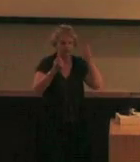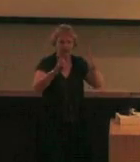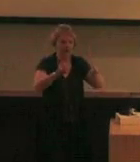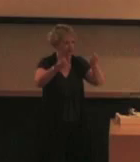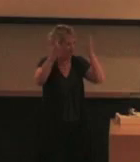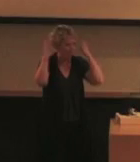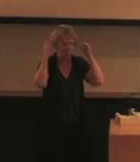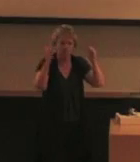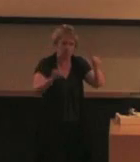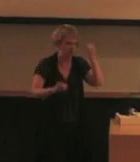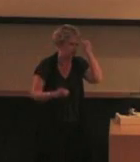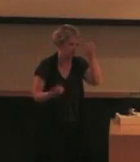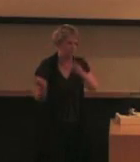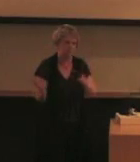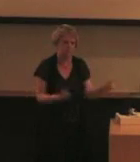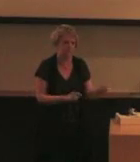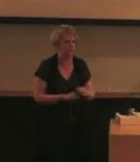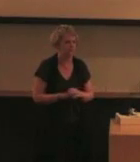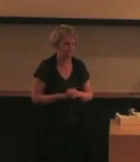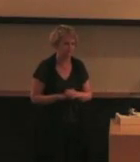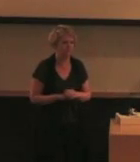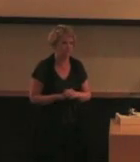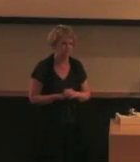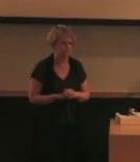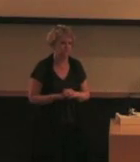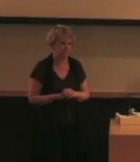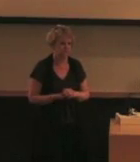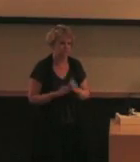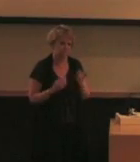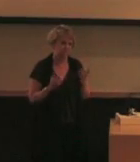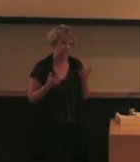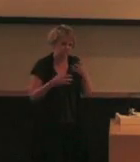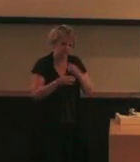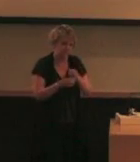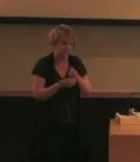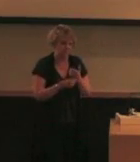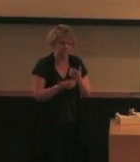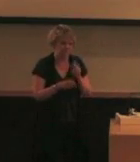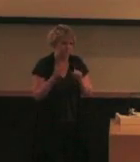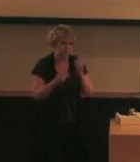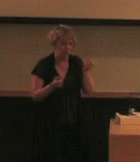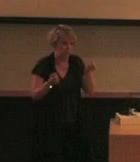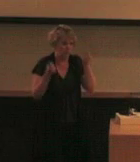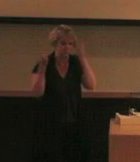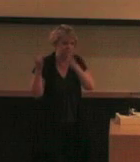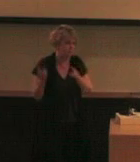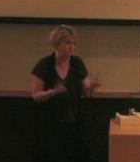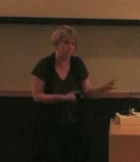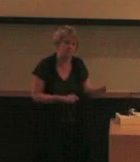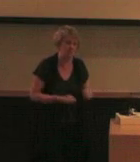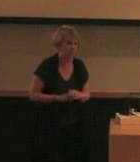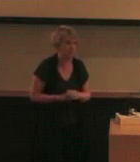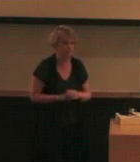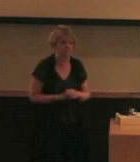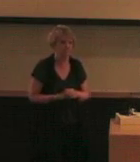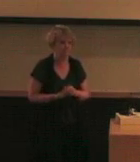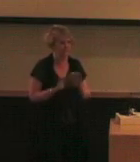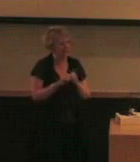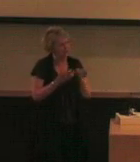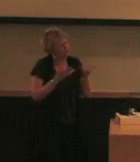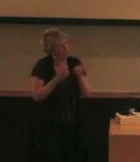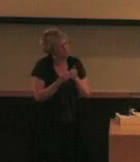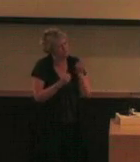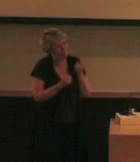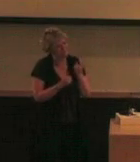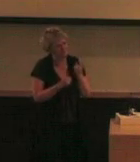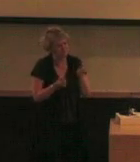what's going on. So that's basically it in a nutshell. They just don't have an understanding. And it's how do you work with someone